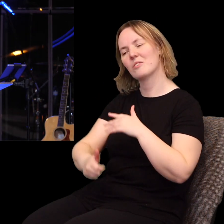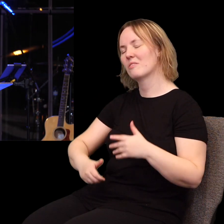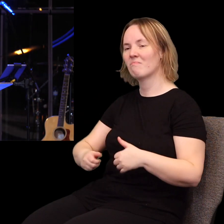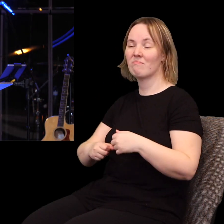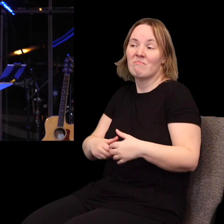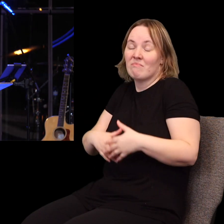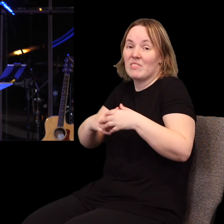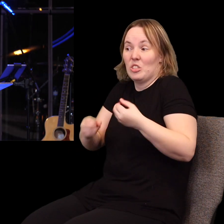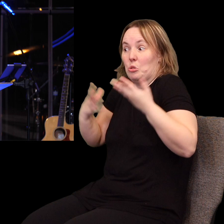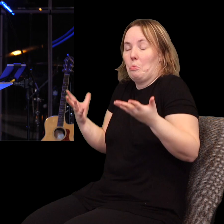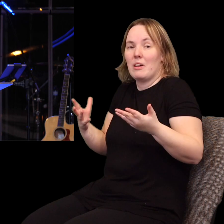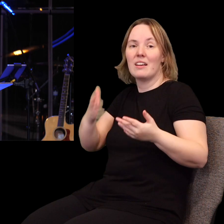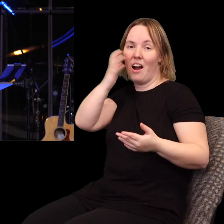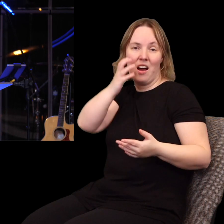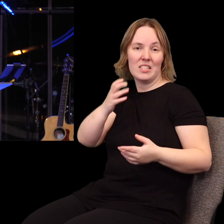people.